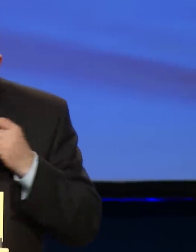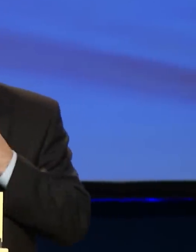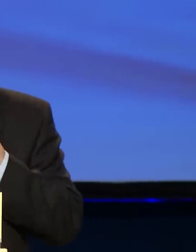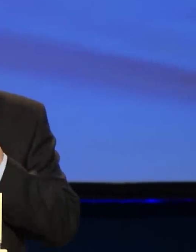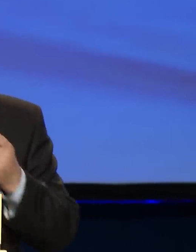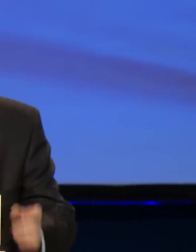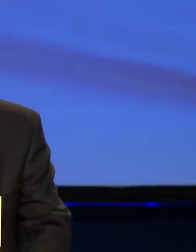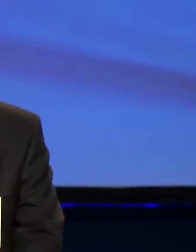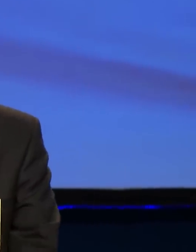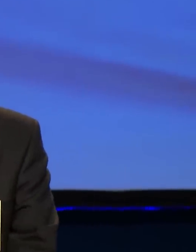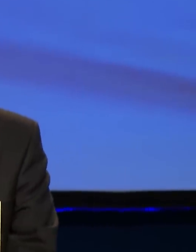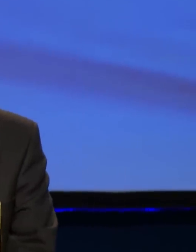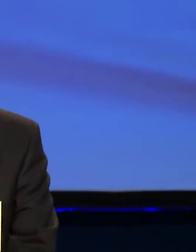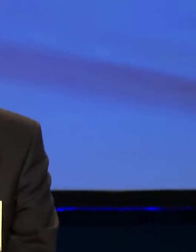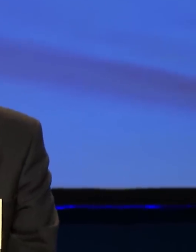but...